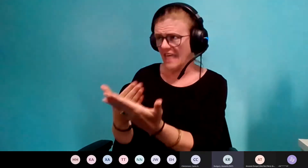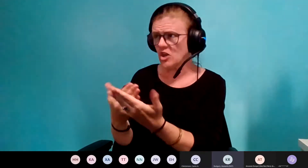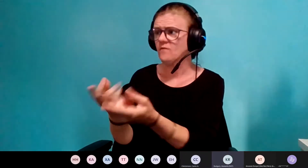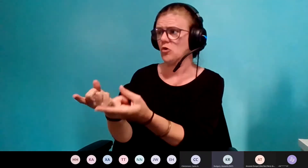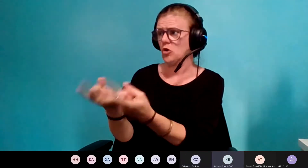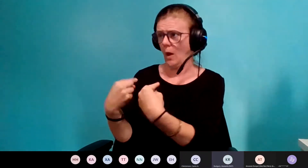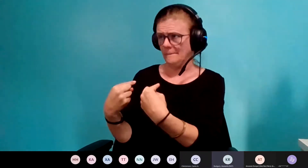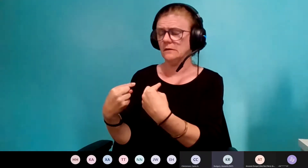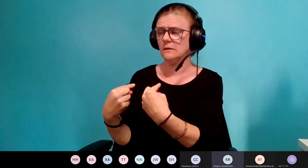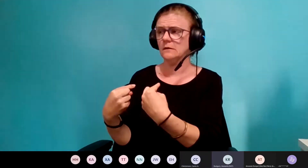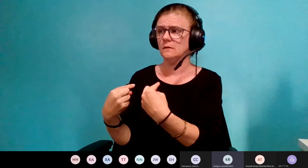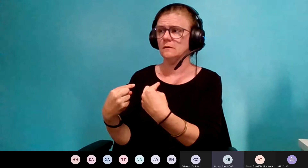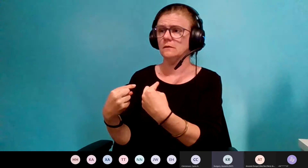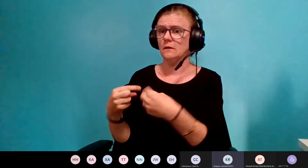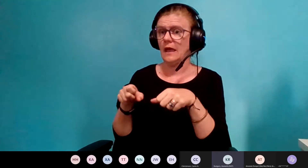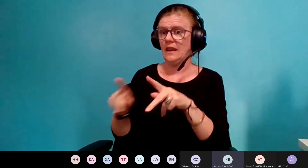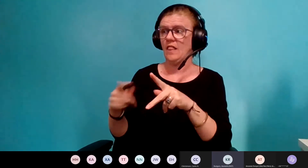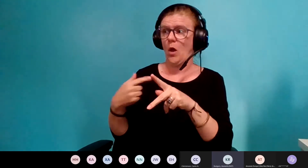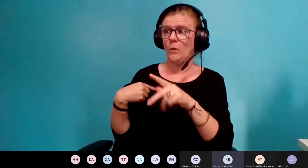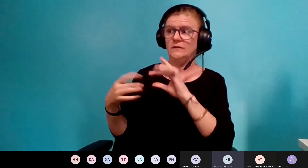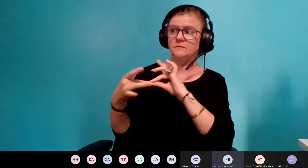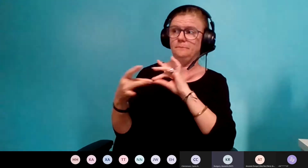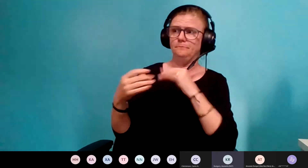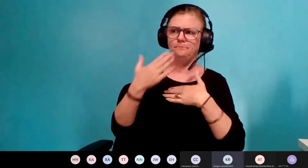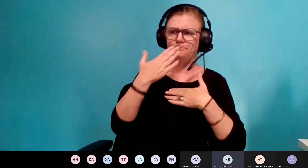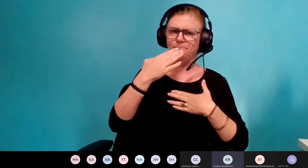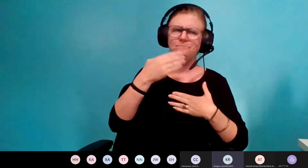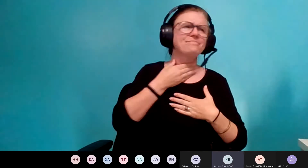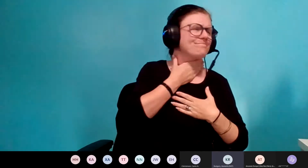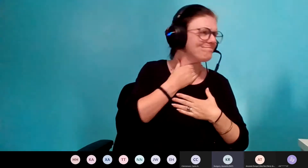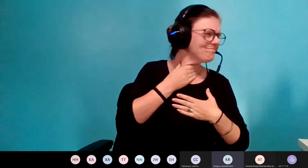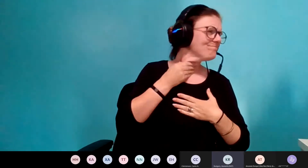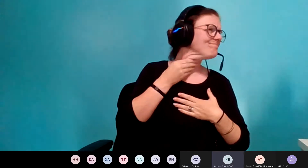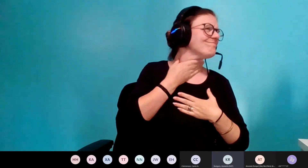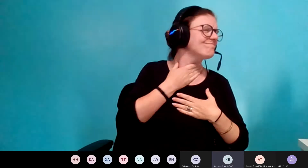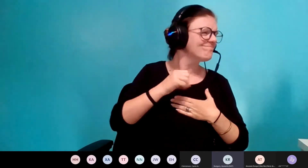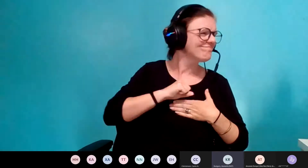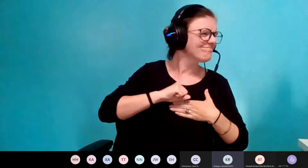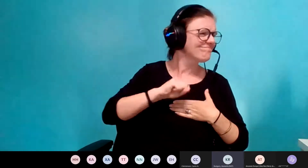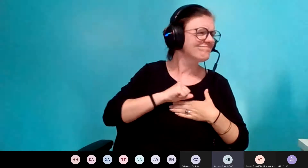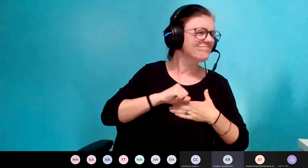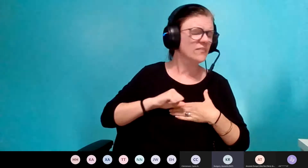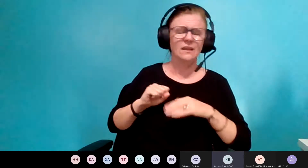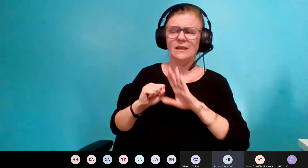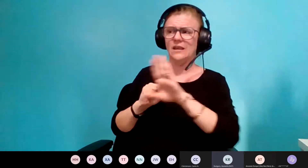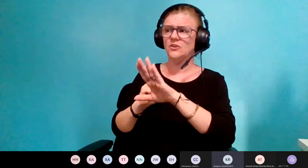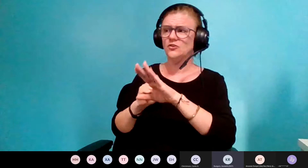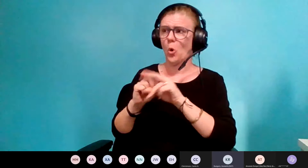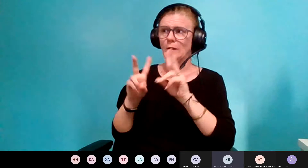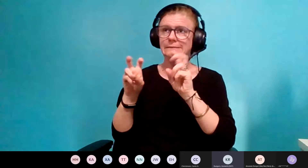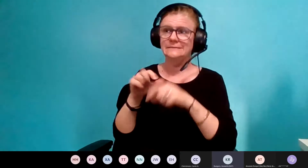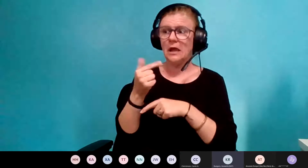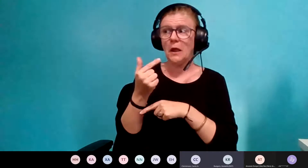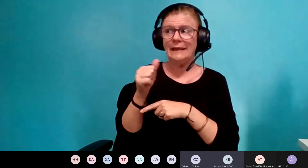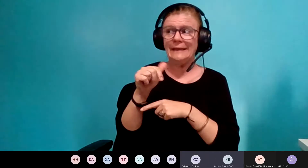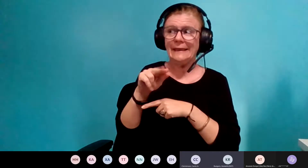coming and allowing us. Excuse me, I've got a tickle. to be your guinea pigs for your